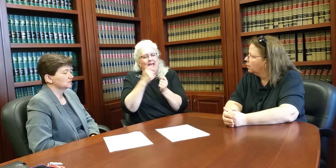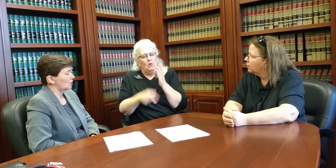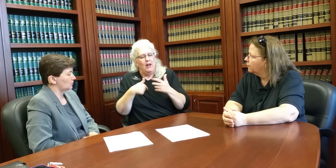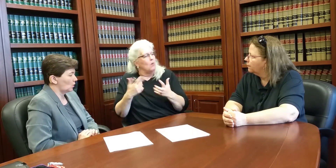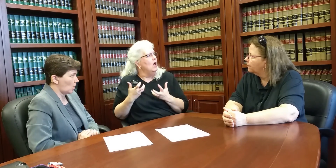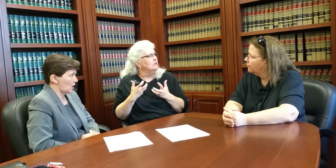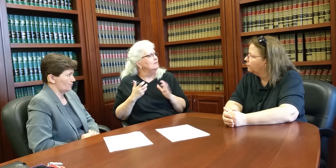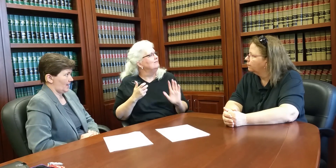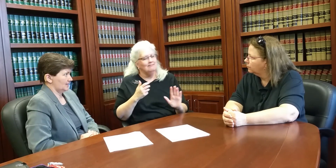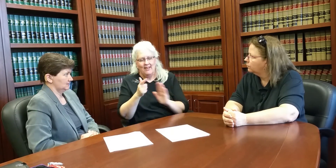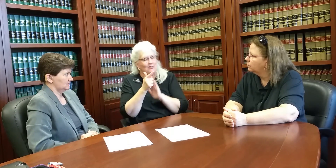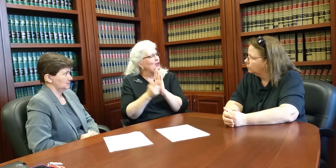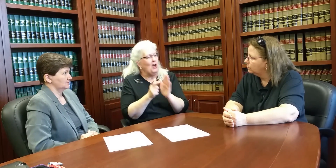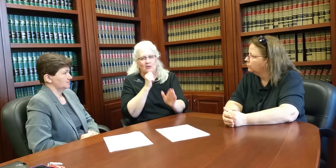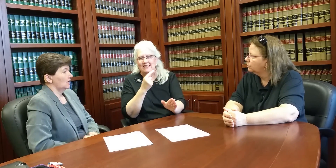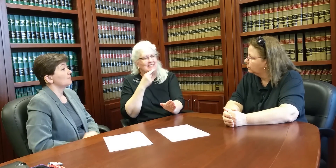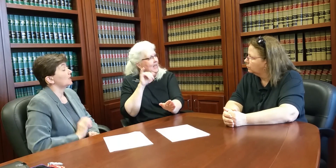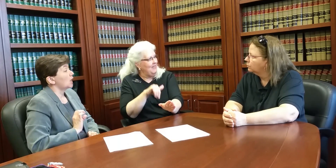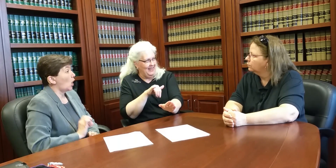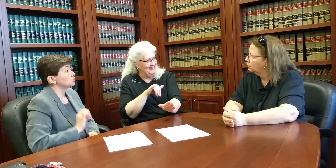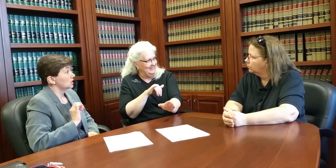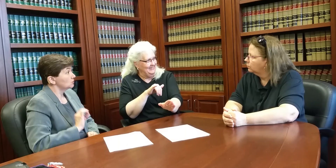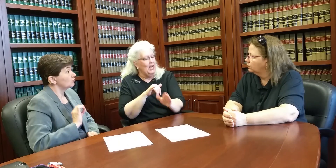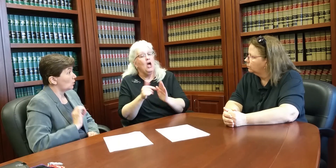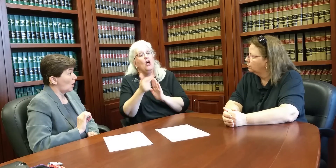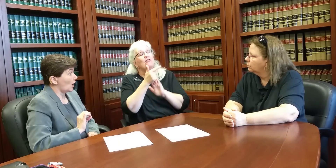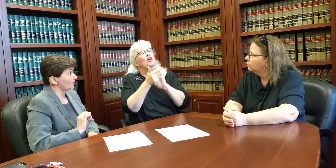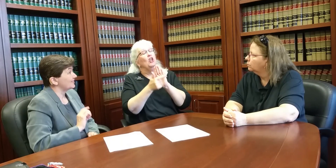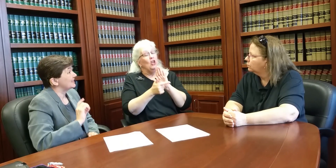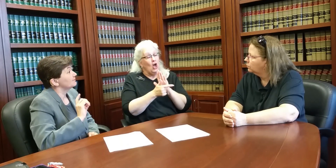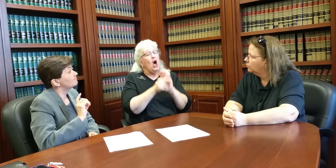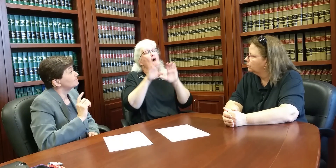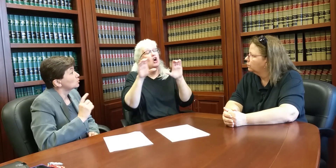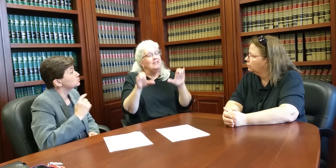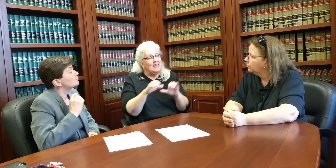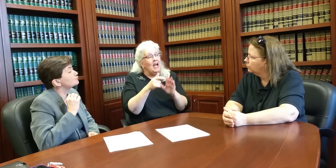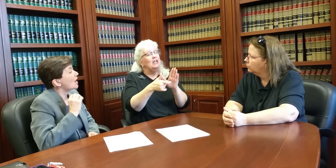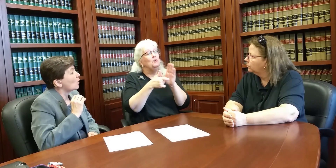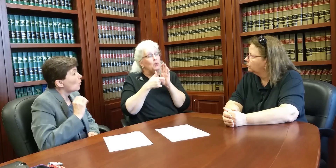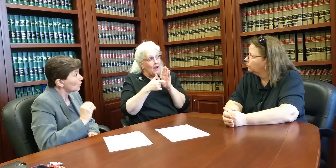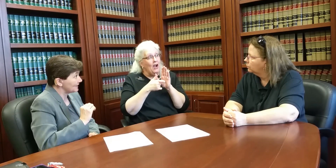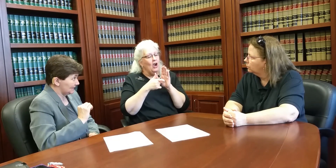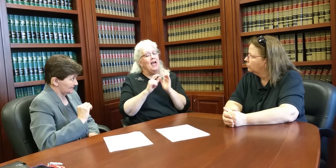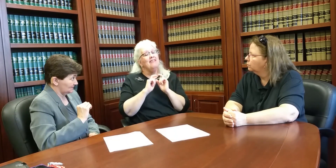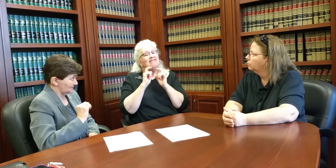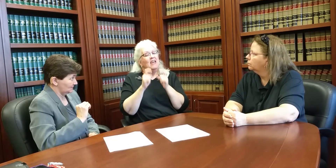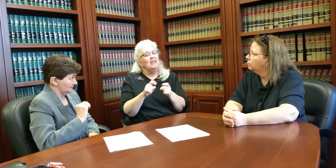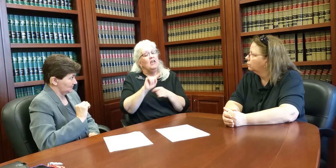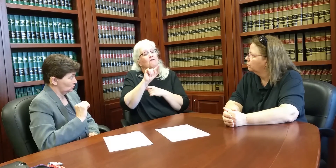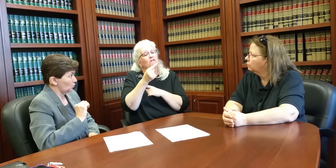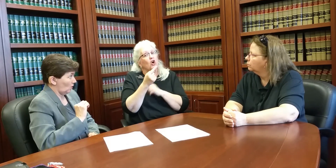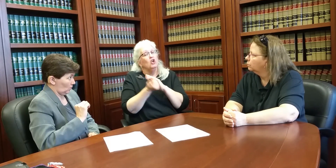not require that. The law does require that they give first priority to what we